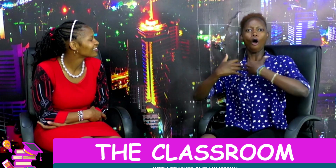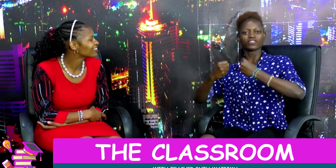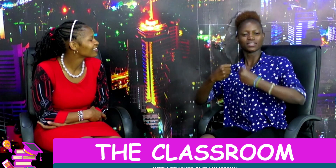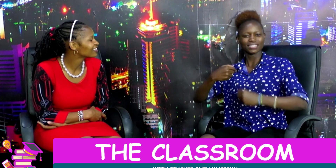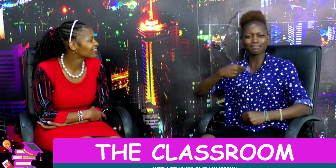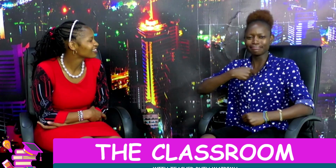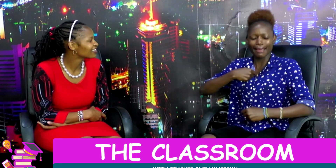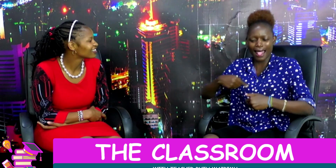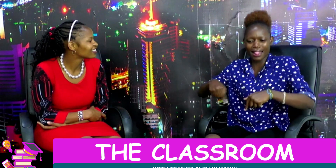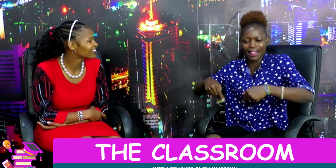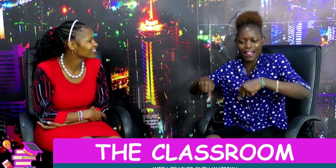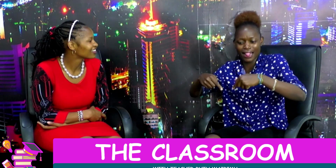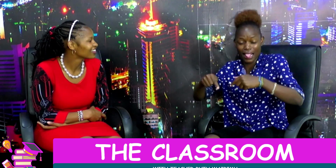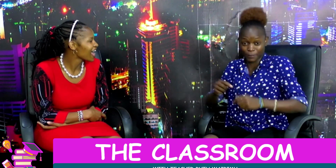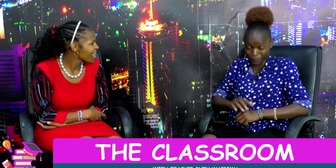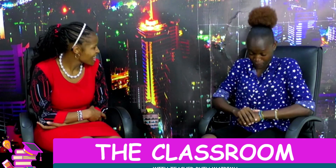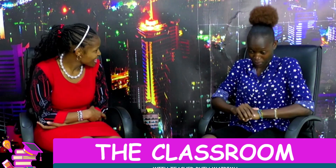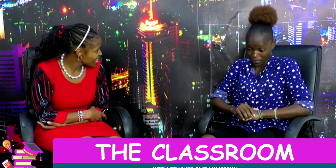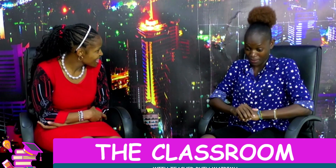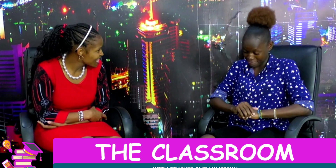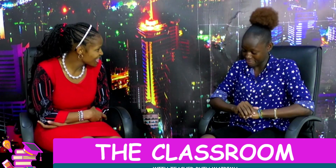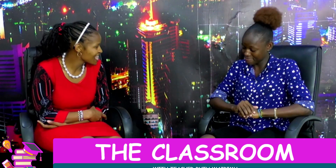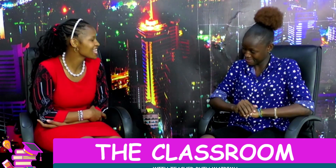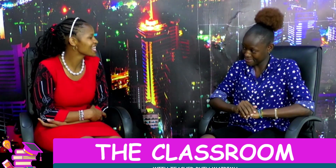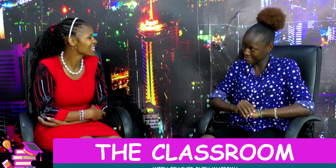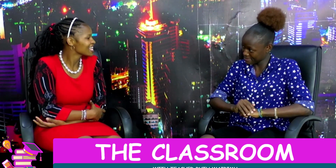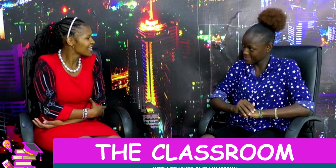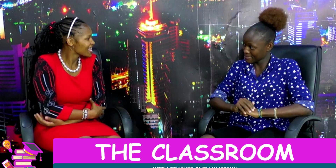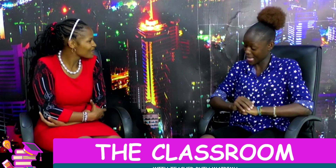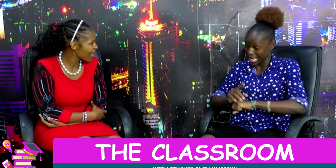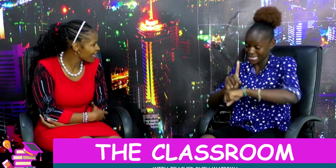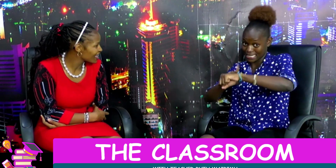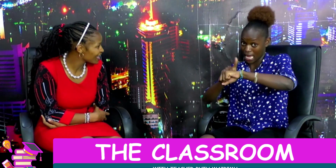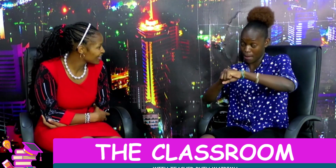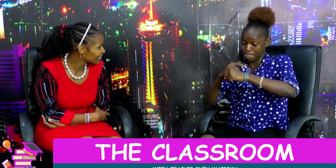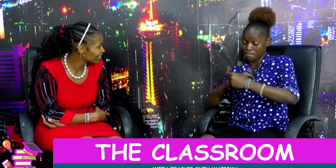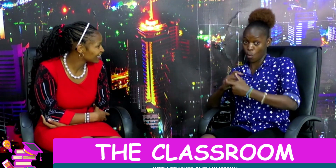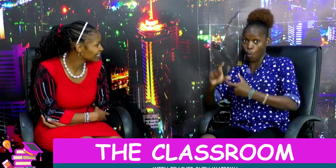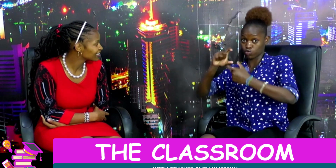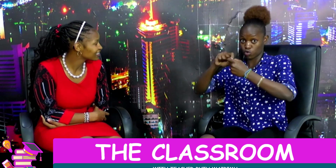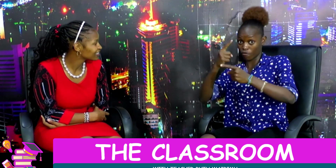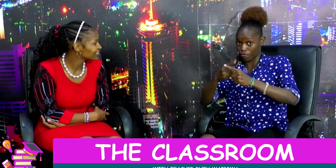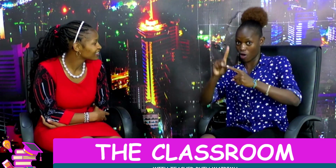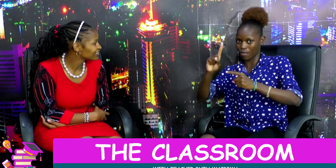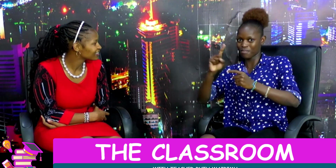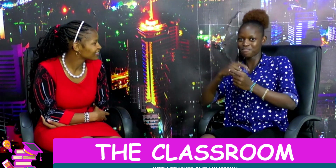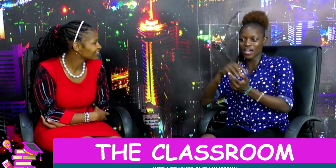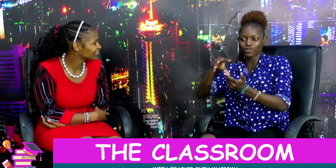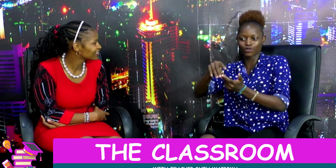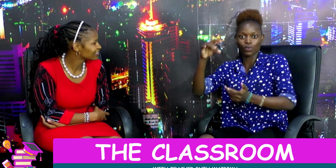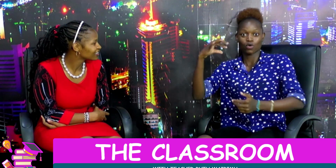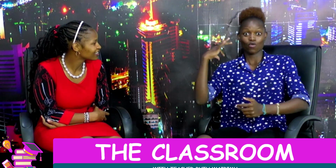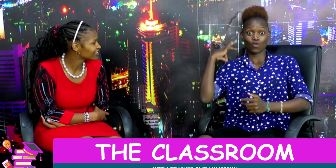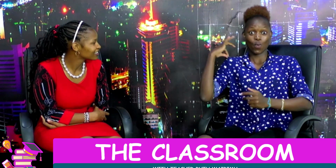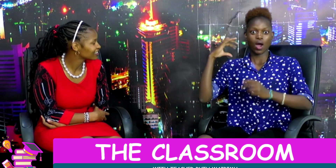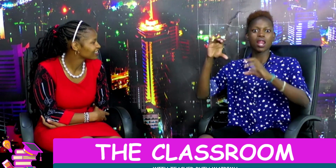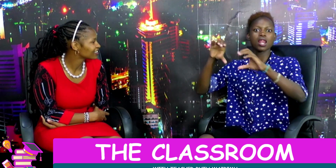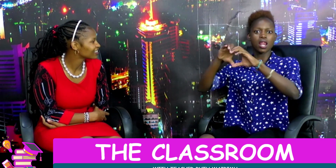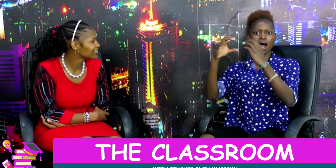challenging because Form 1, Form 2, Form 3, and Form 4, my confidence started dwindling.